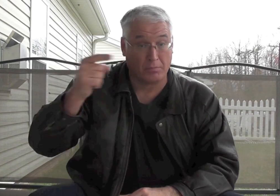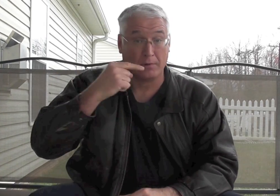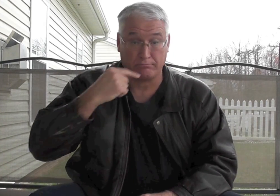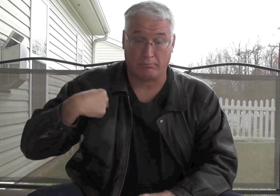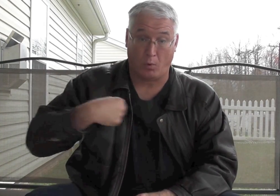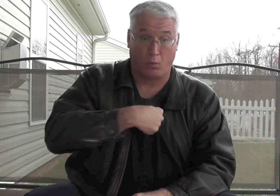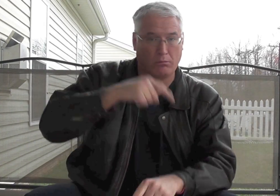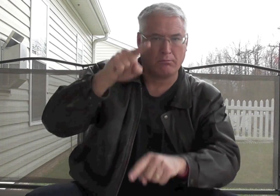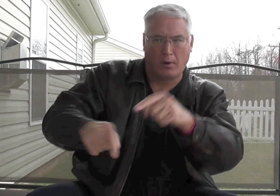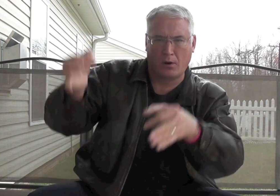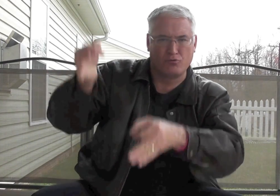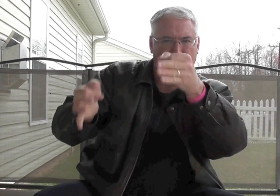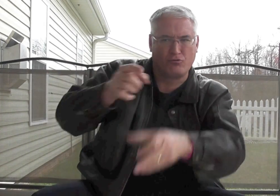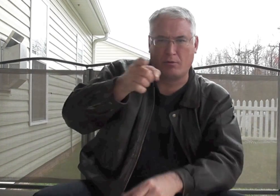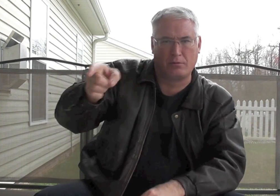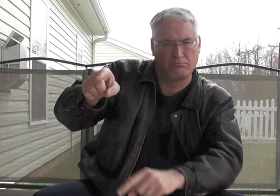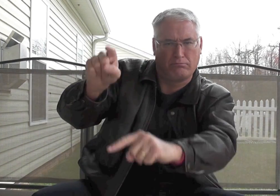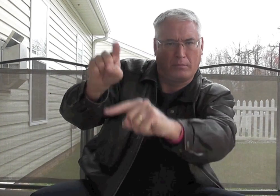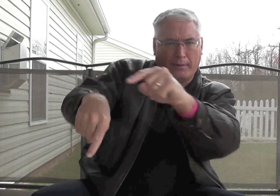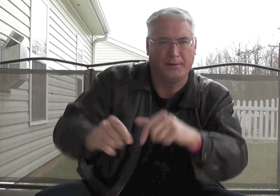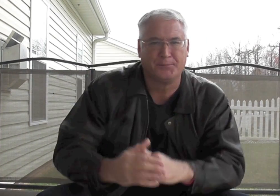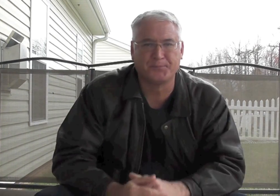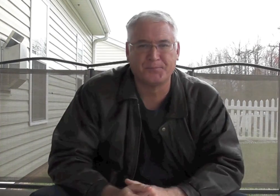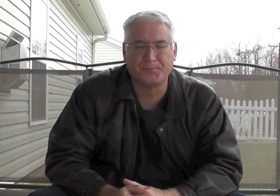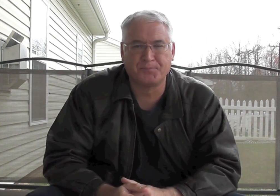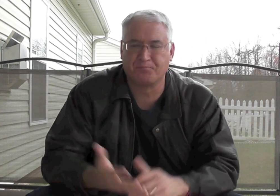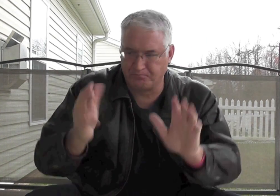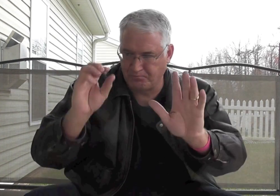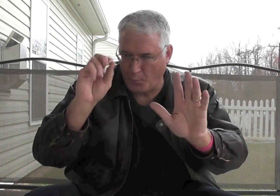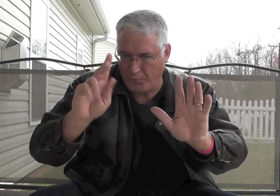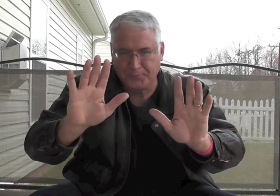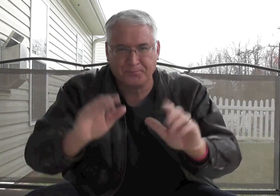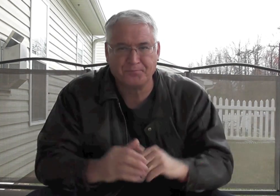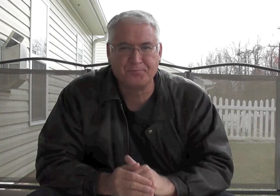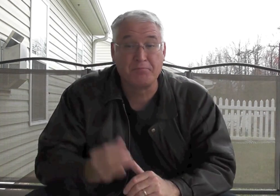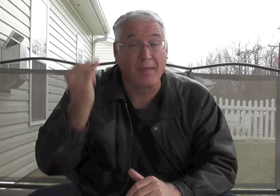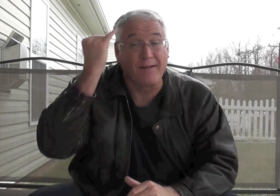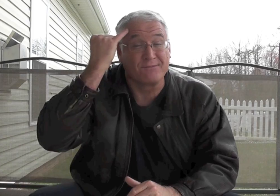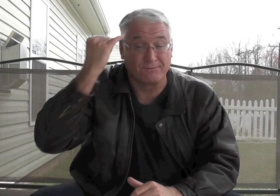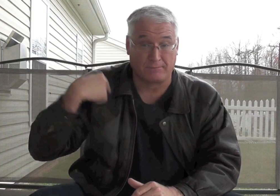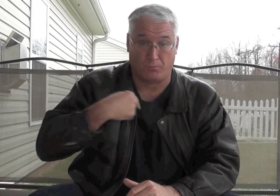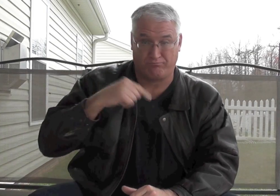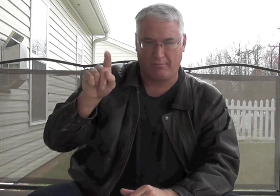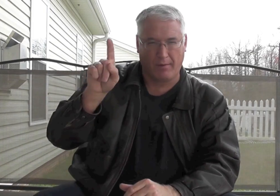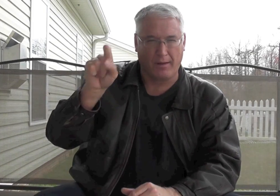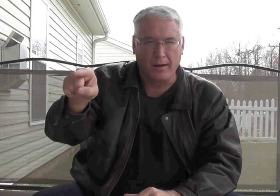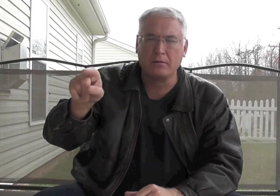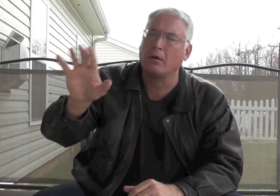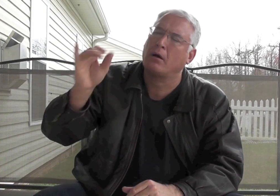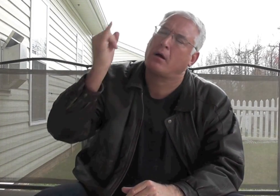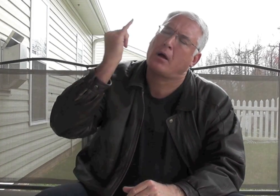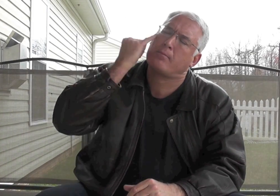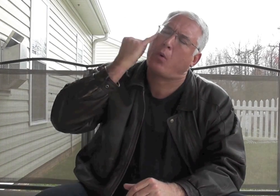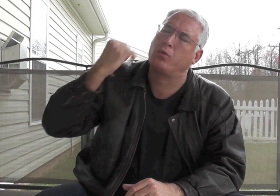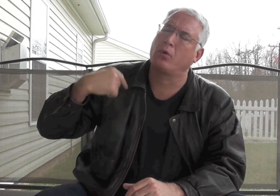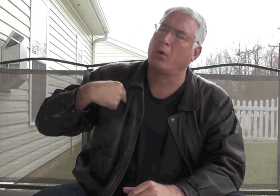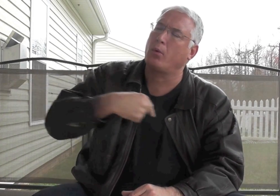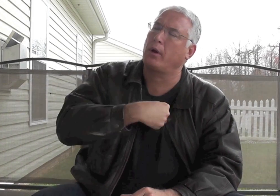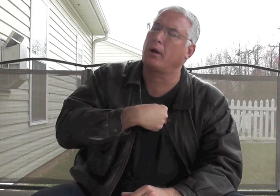wrong. They say that we have no right to judge them. Okay. Well, suppose we ask them a